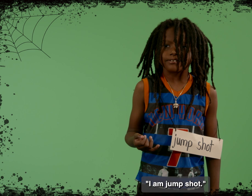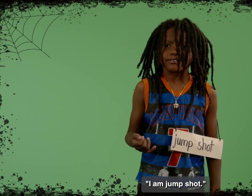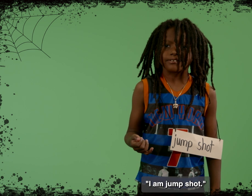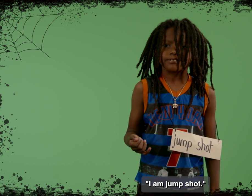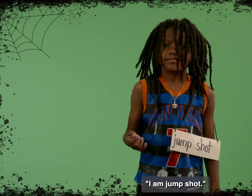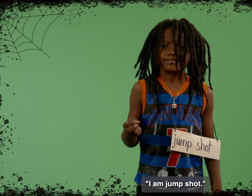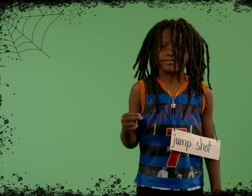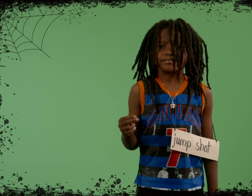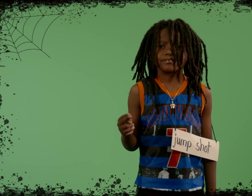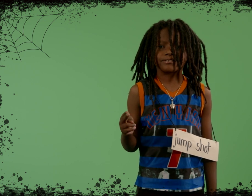Shot.